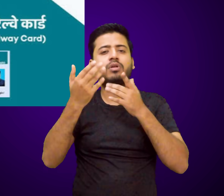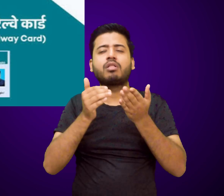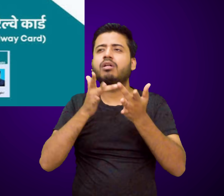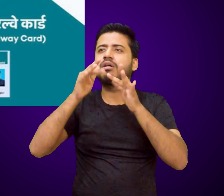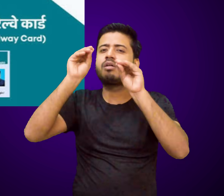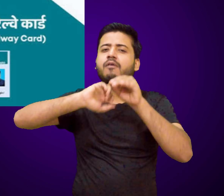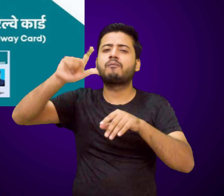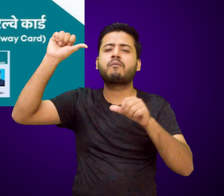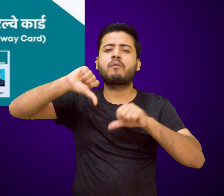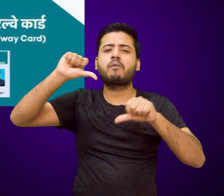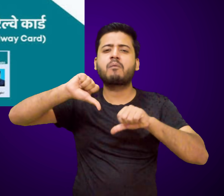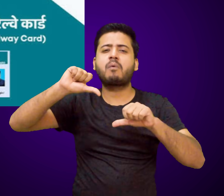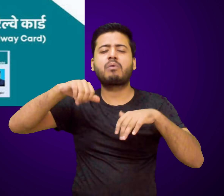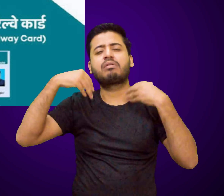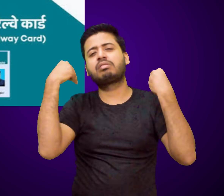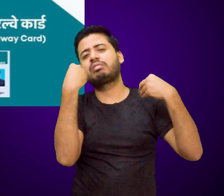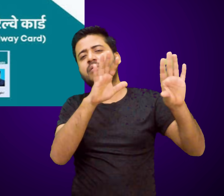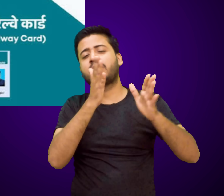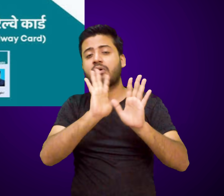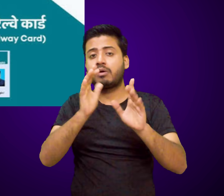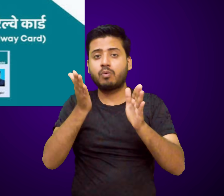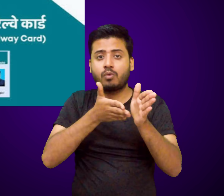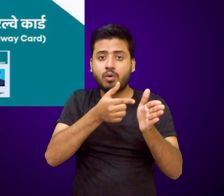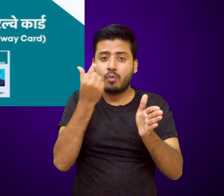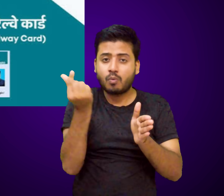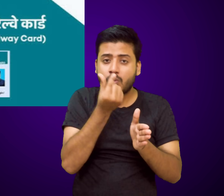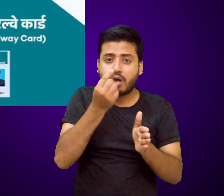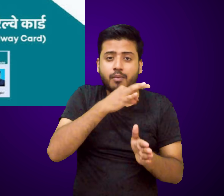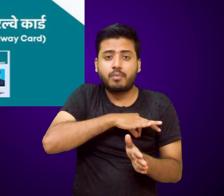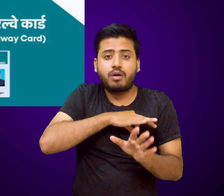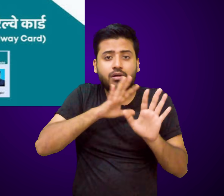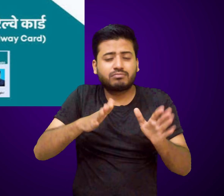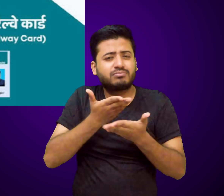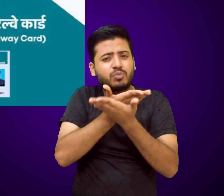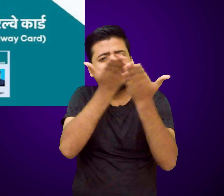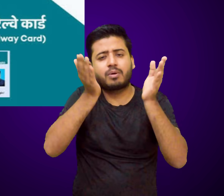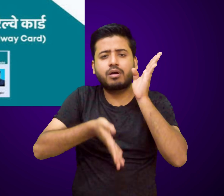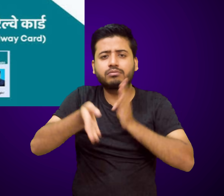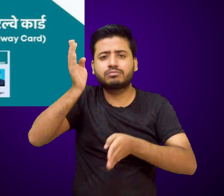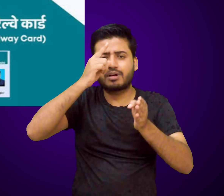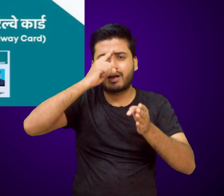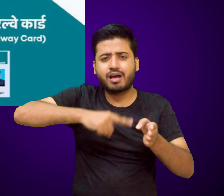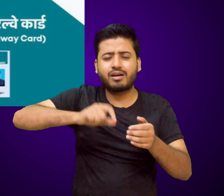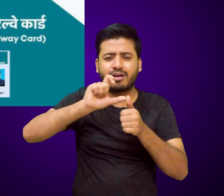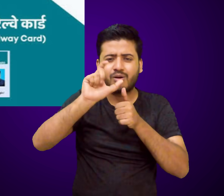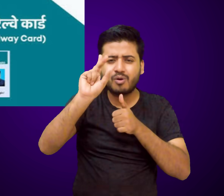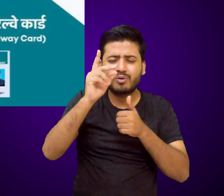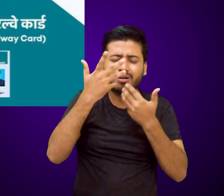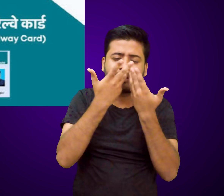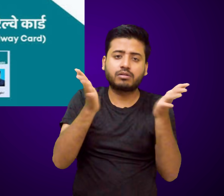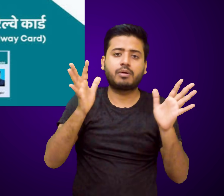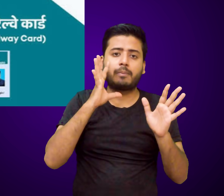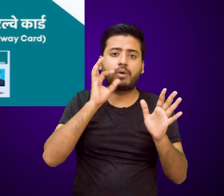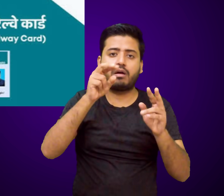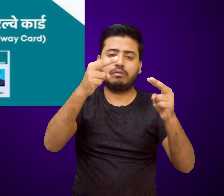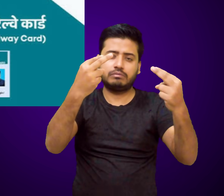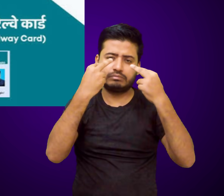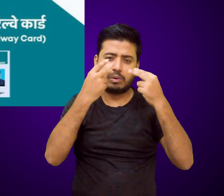rejection. Procedural or technical errors. Mistakes made during the online application process or delays in government processing can